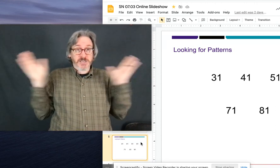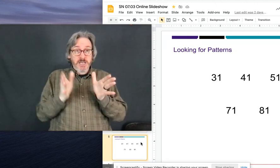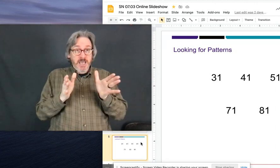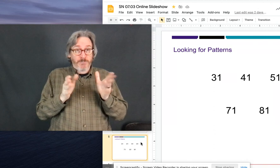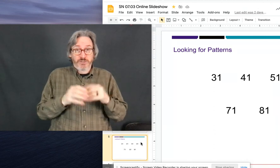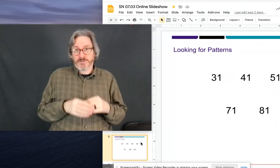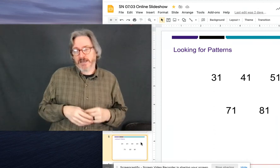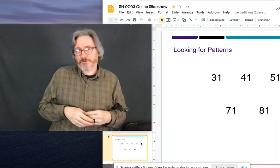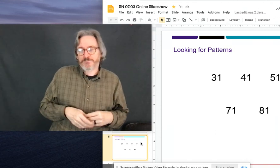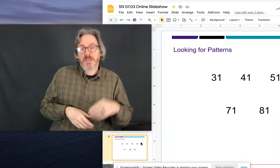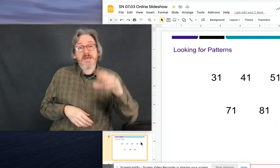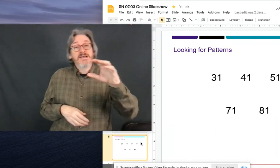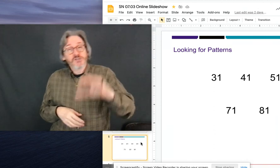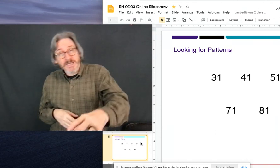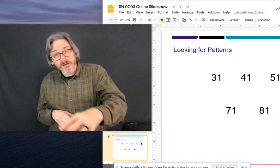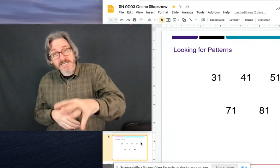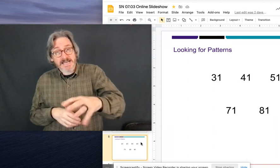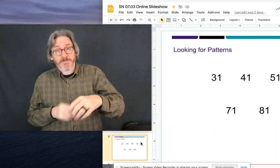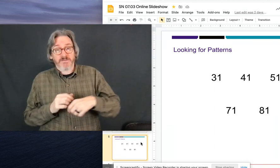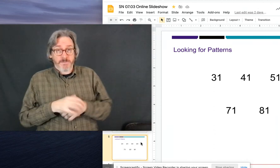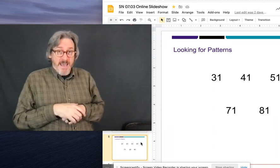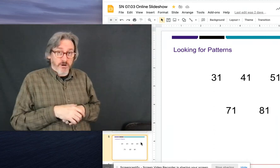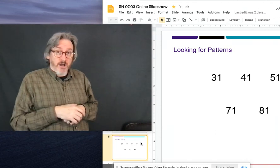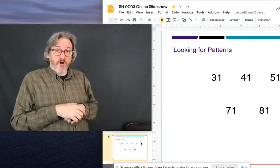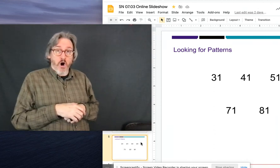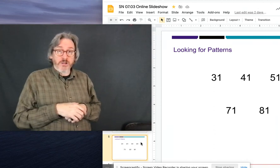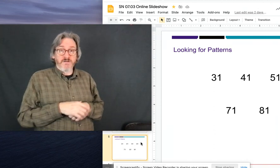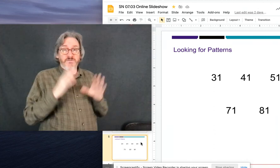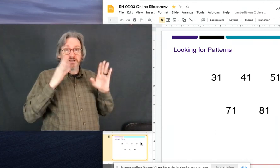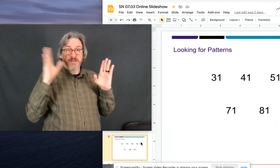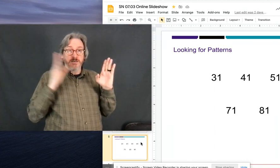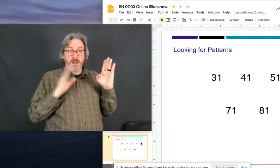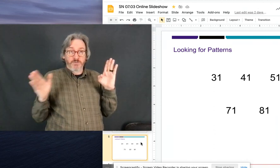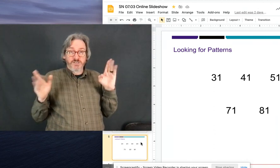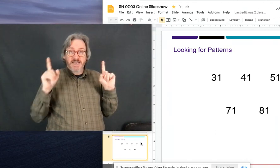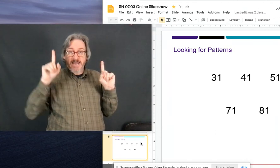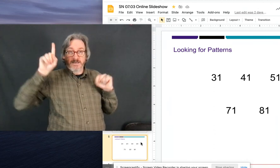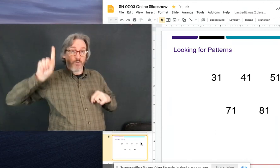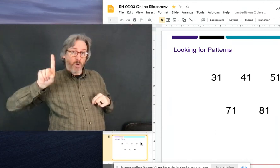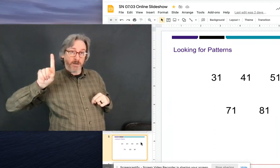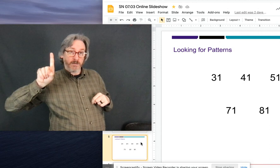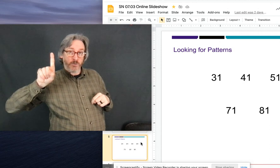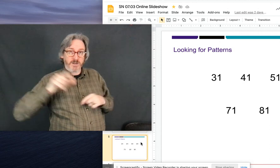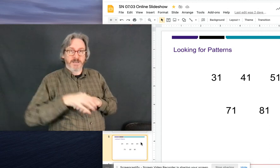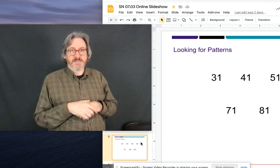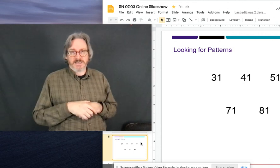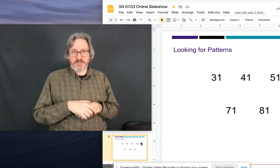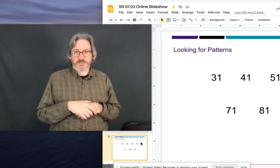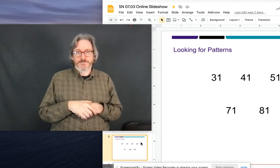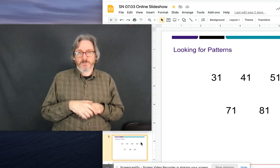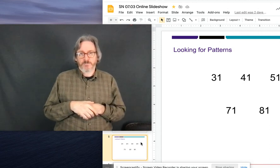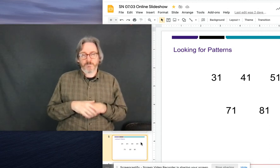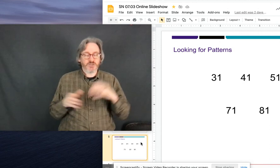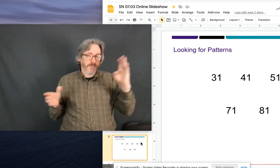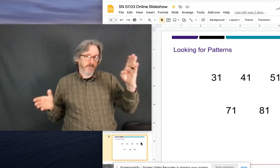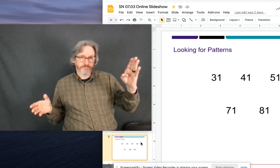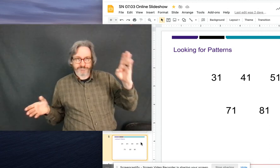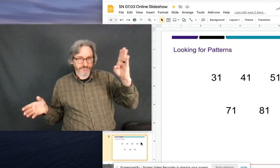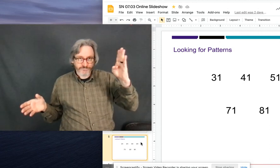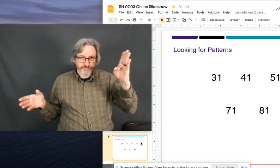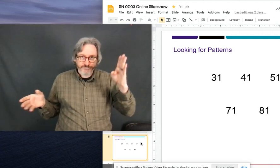regions and put them together. So here's an example of a pattern of all of the numbers that end in 1, one digit,